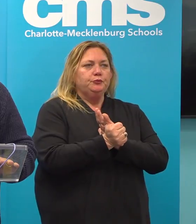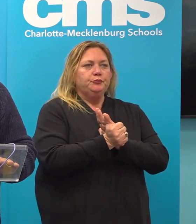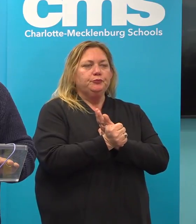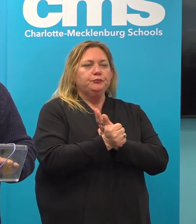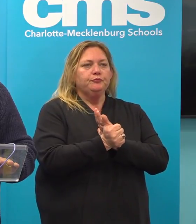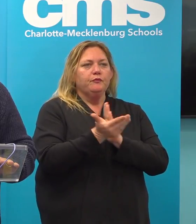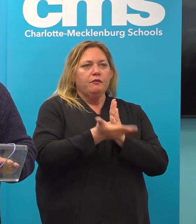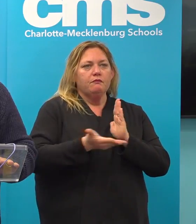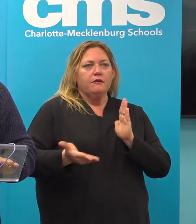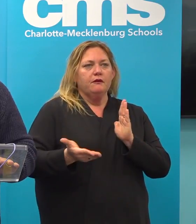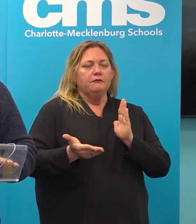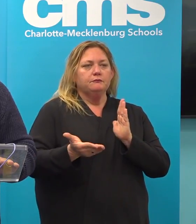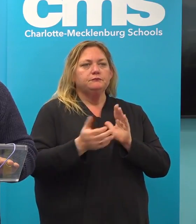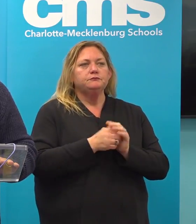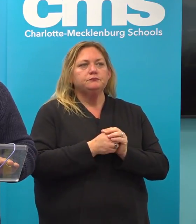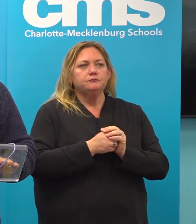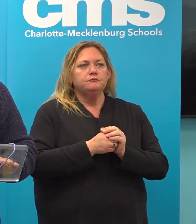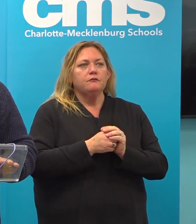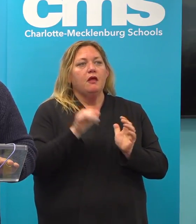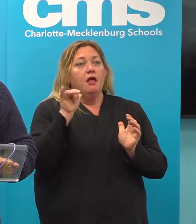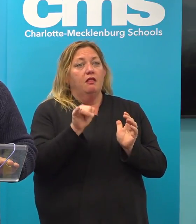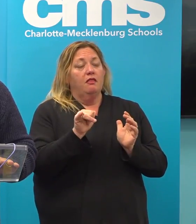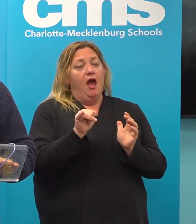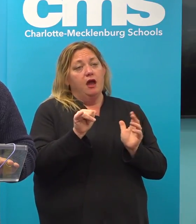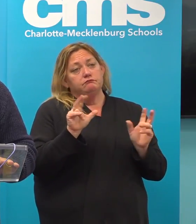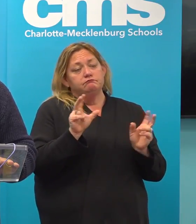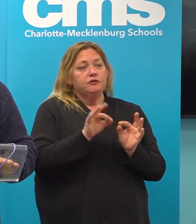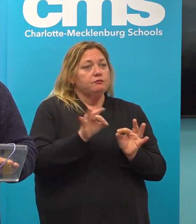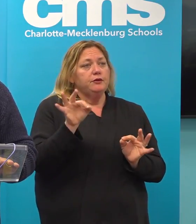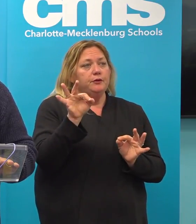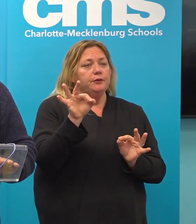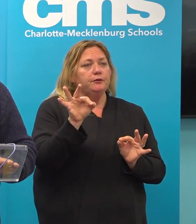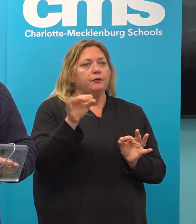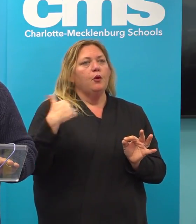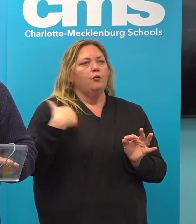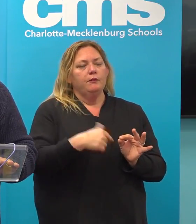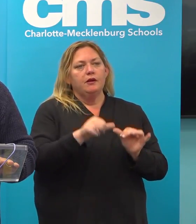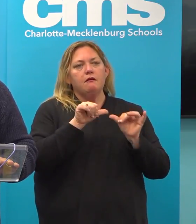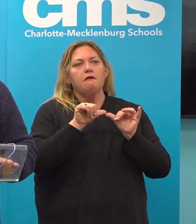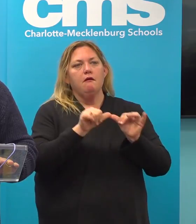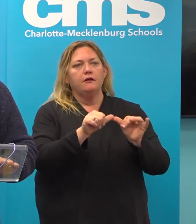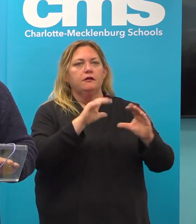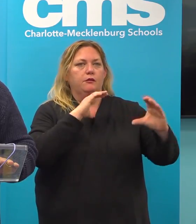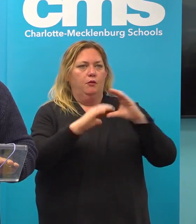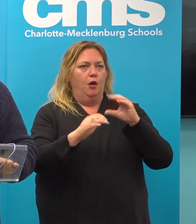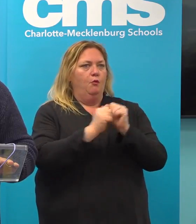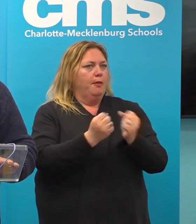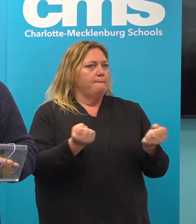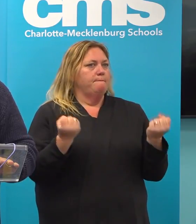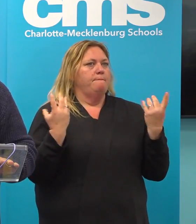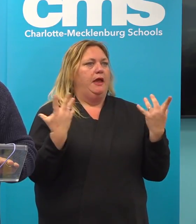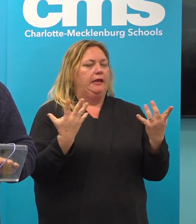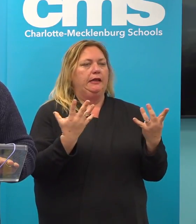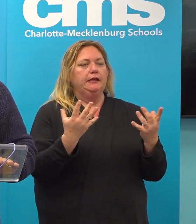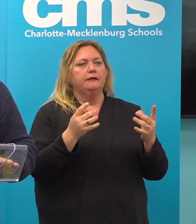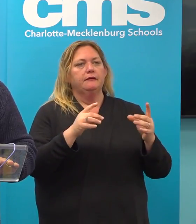been placed before them. In that spirit, we've been in constant communication with numerous